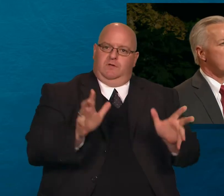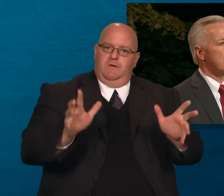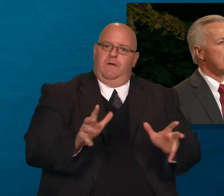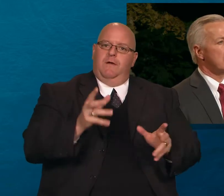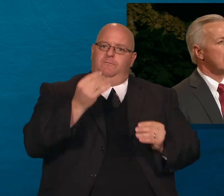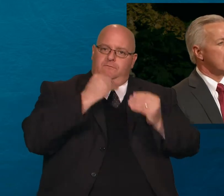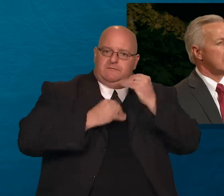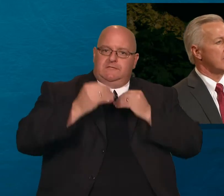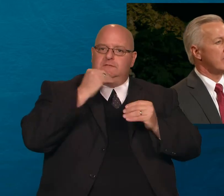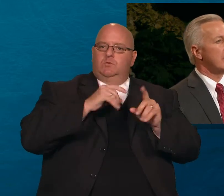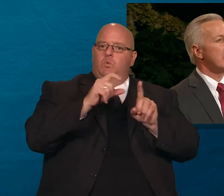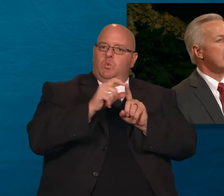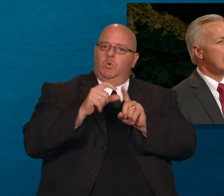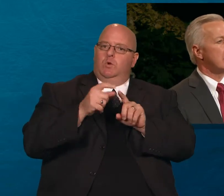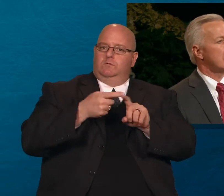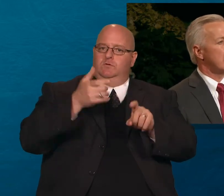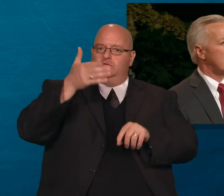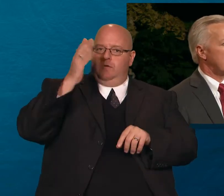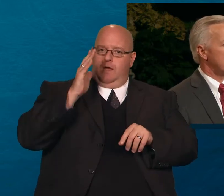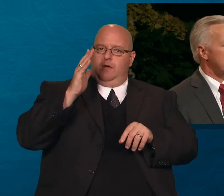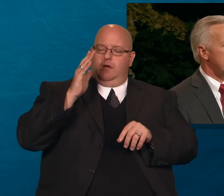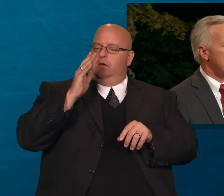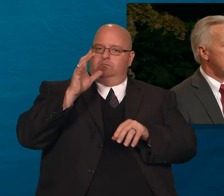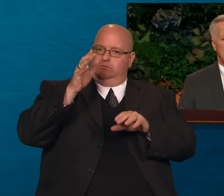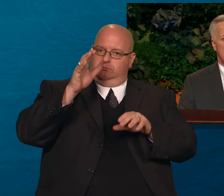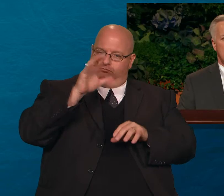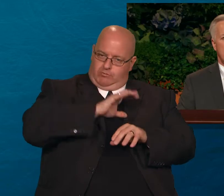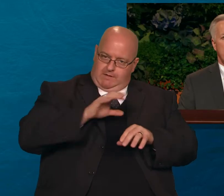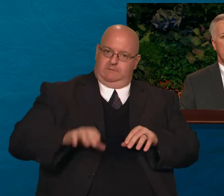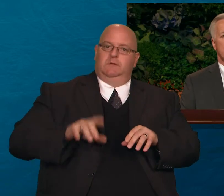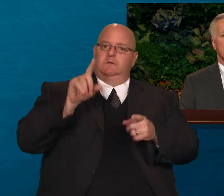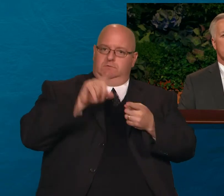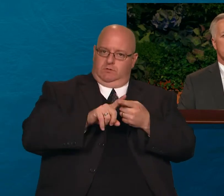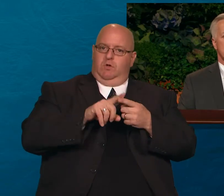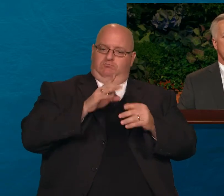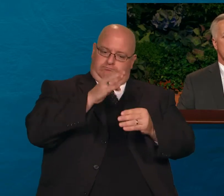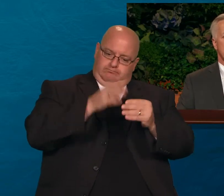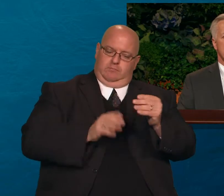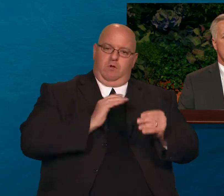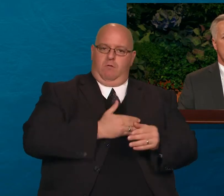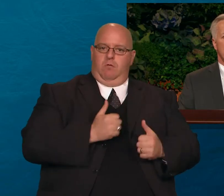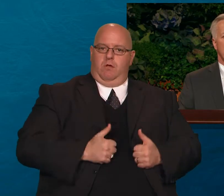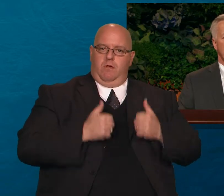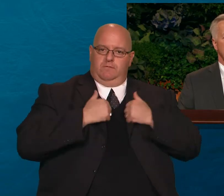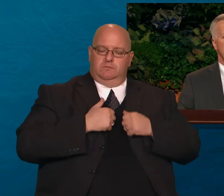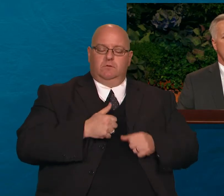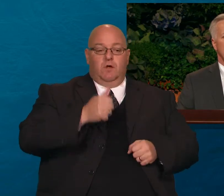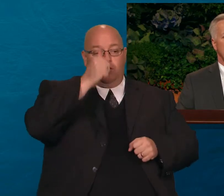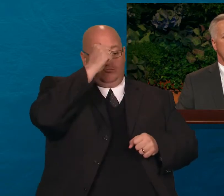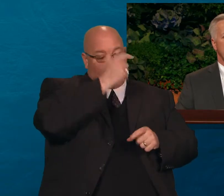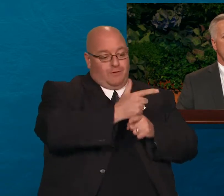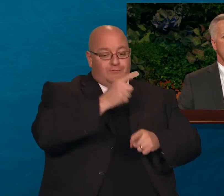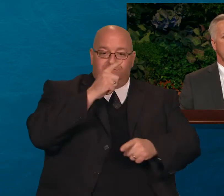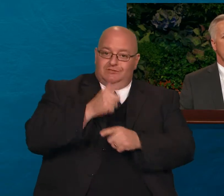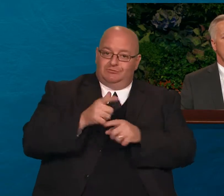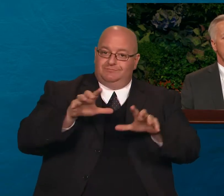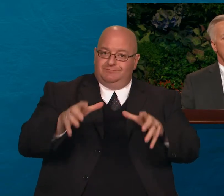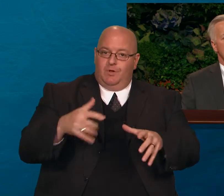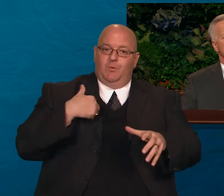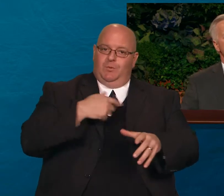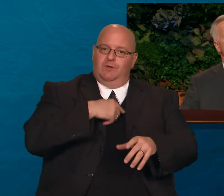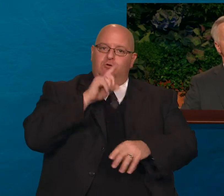of Christ until the very end of our lives. My brothers and sisters, we are a covenant